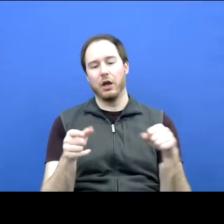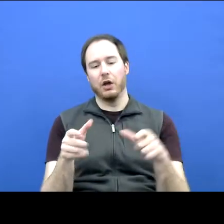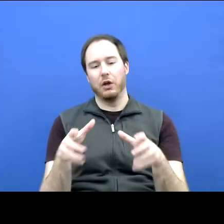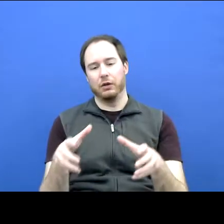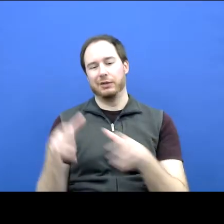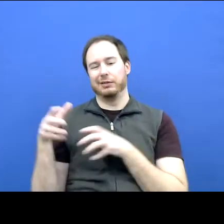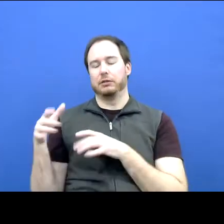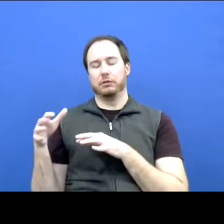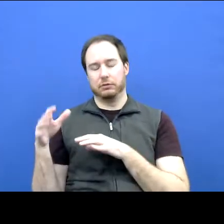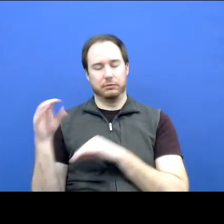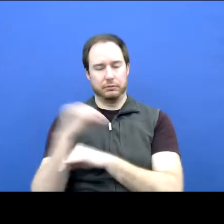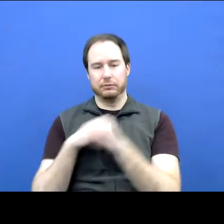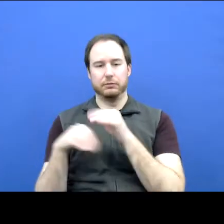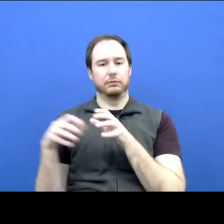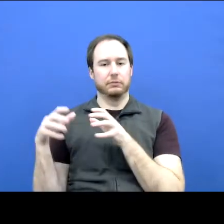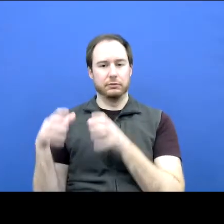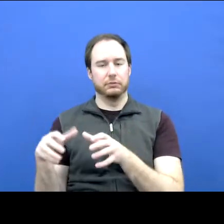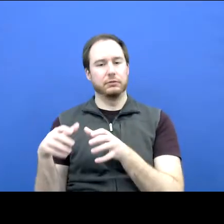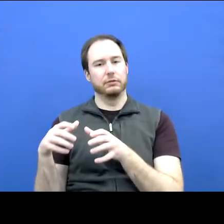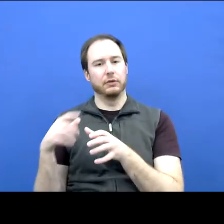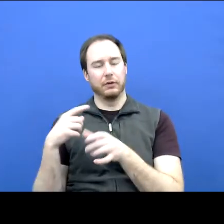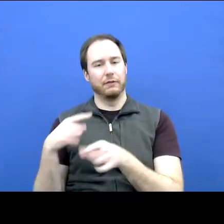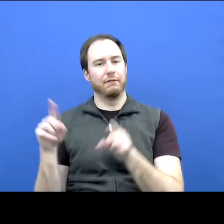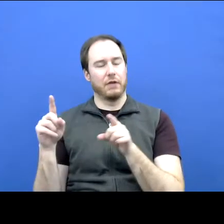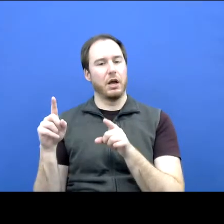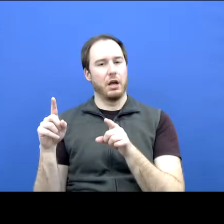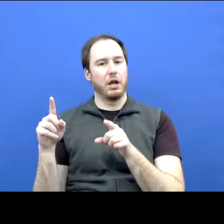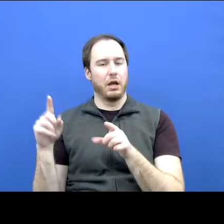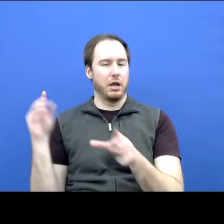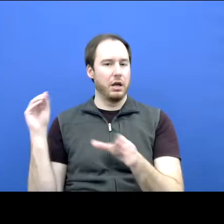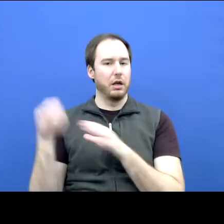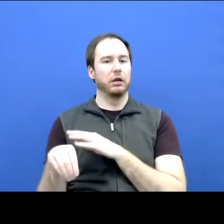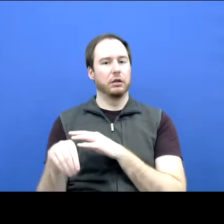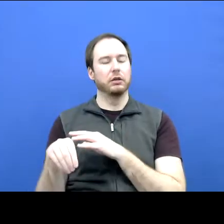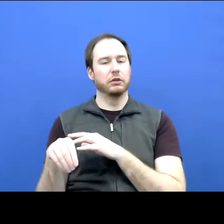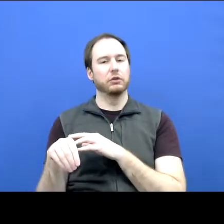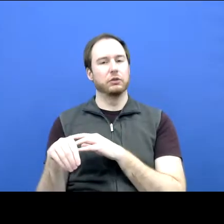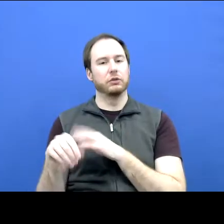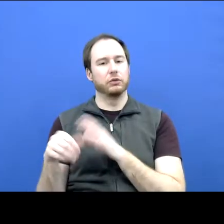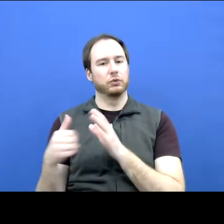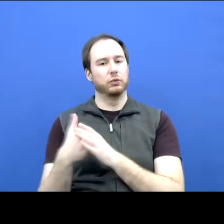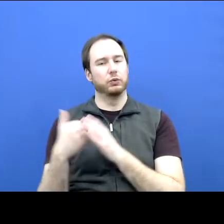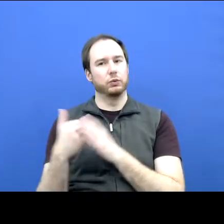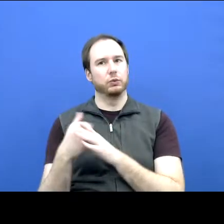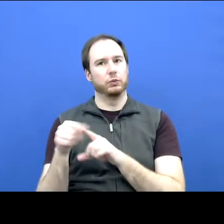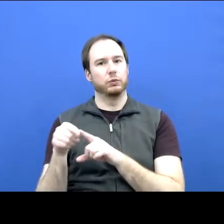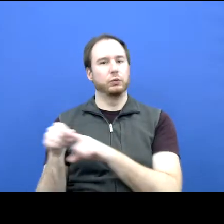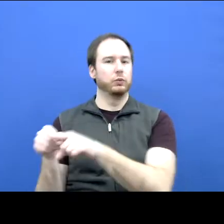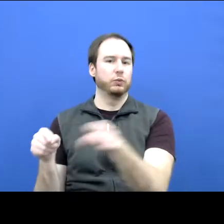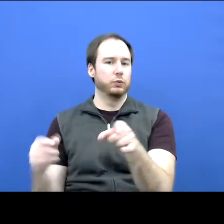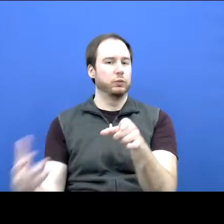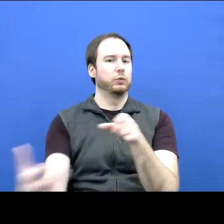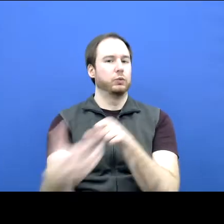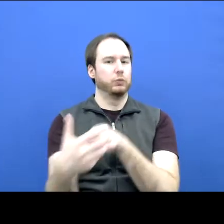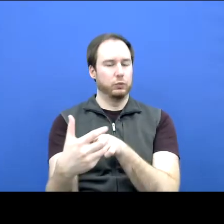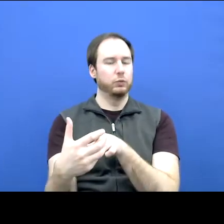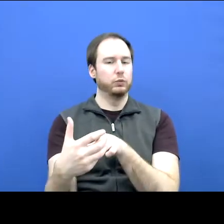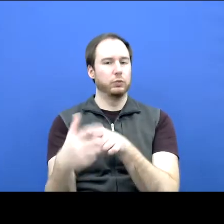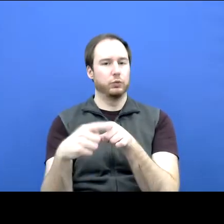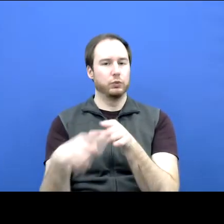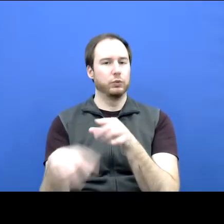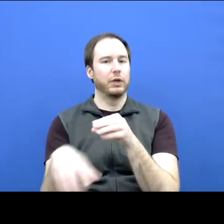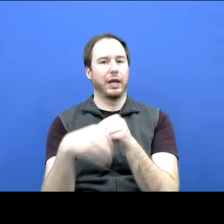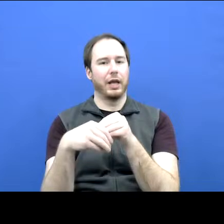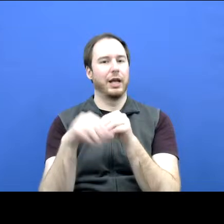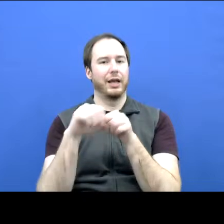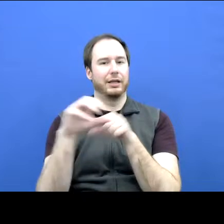it out of the way. And that will actually be then placed in service at the on the new wing to air